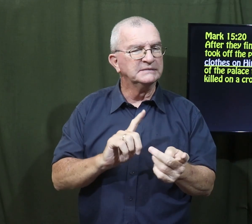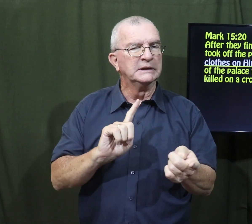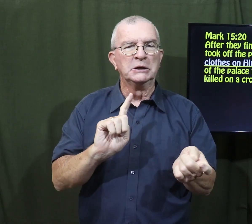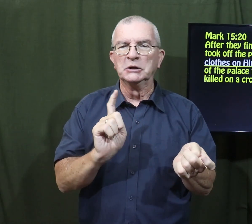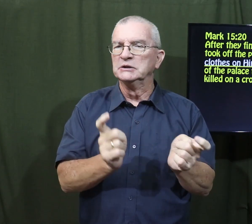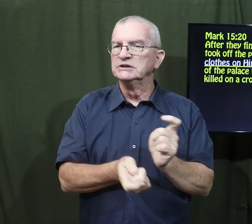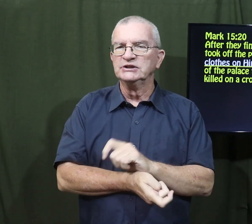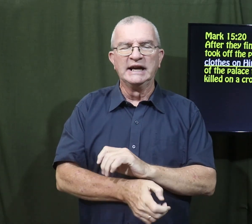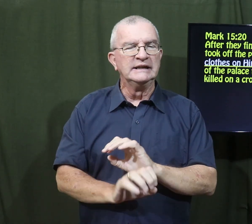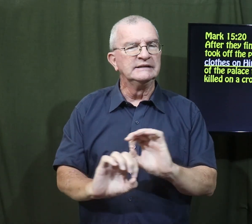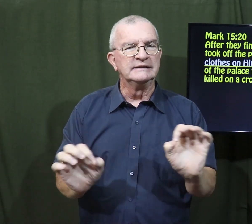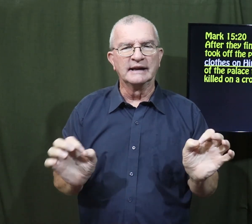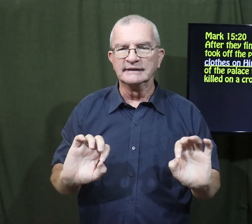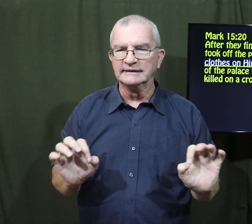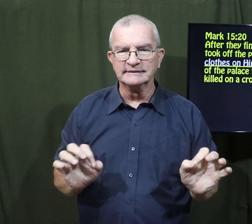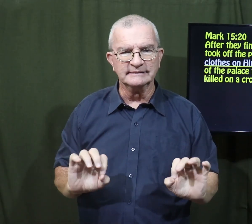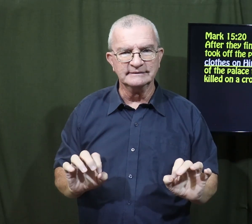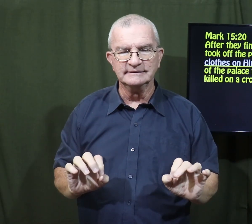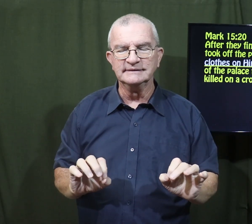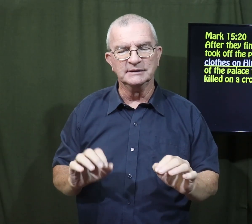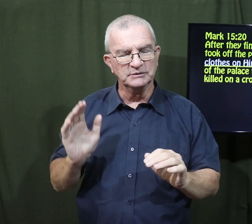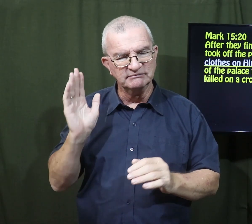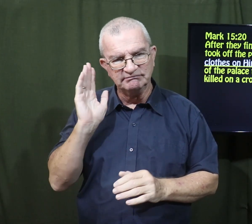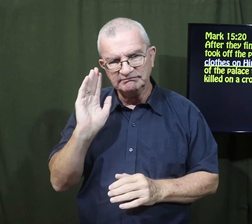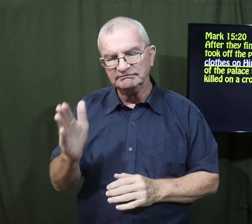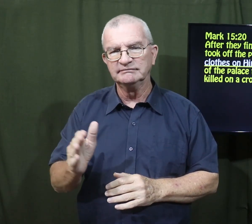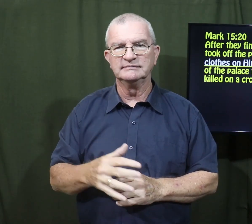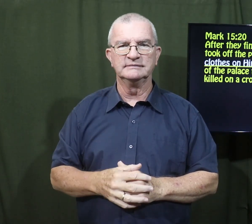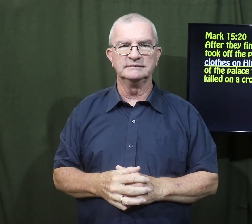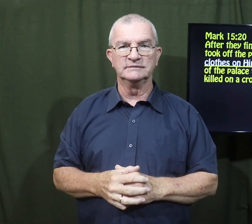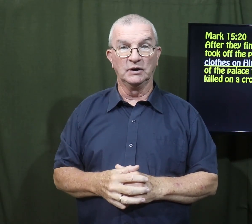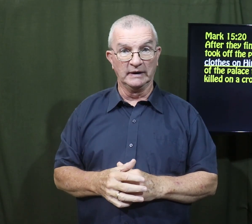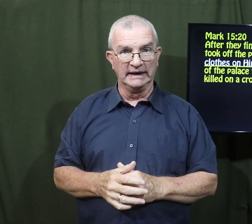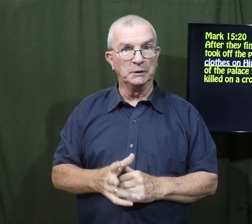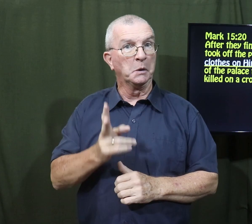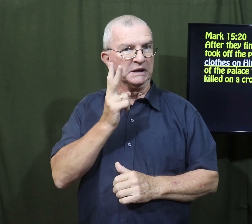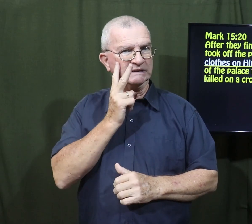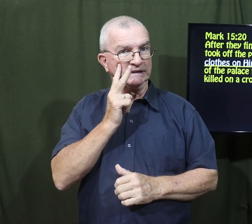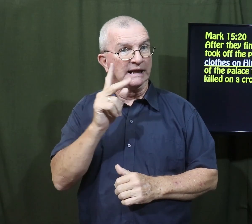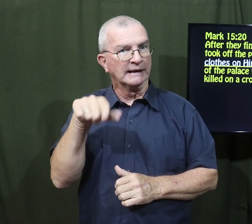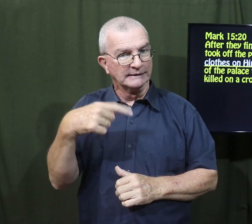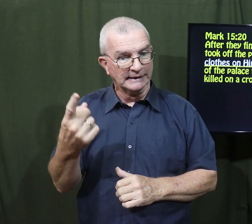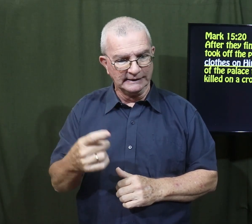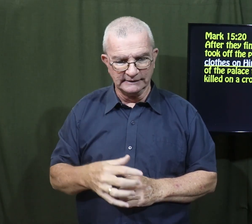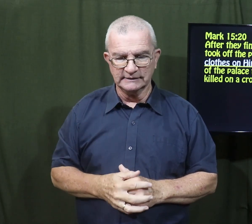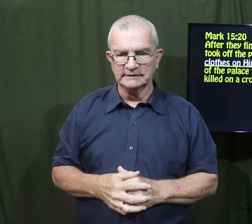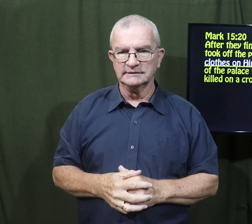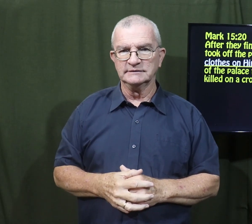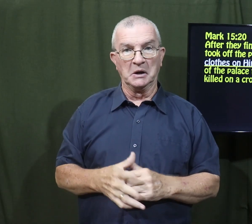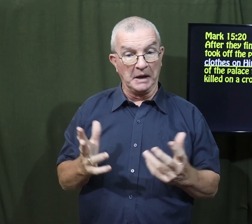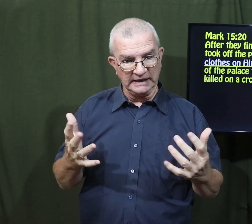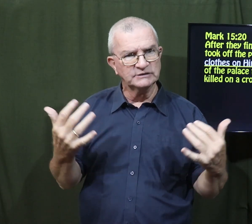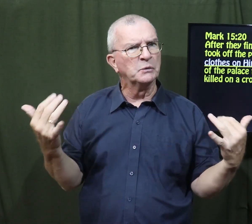again, nothing could change it. It was going to happen, and we're going to see that in the next